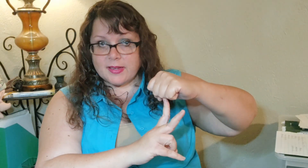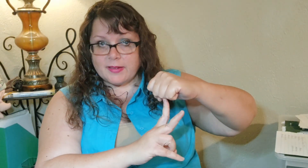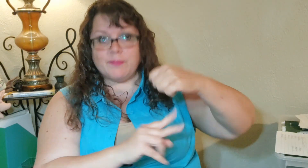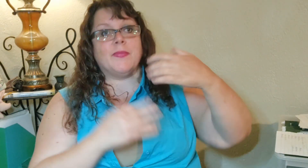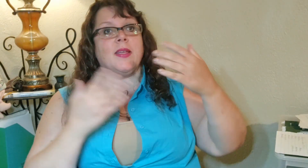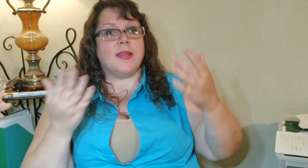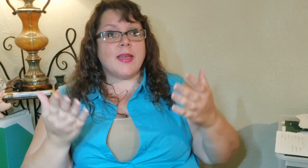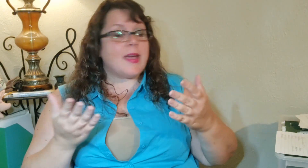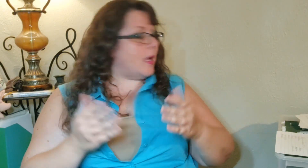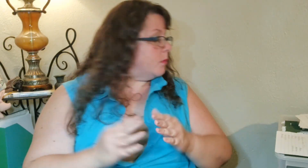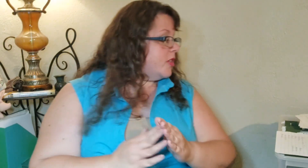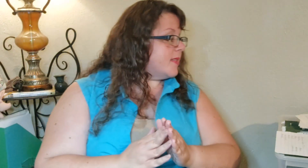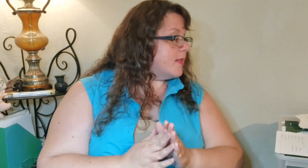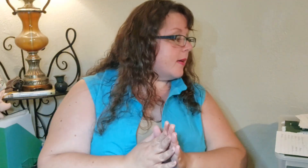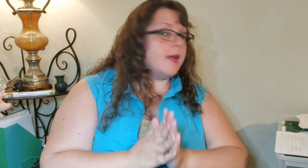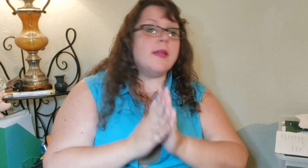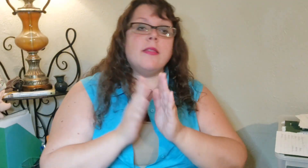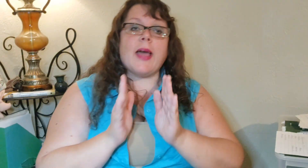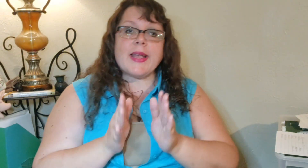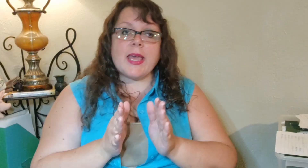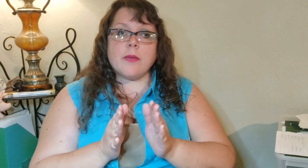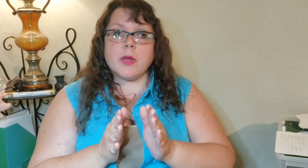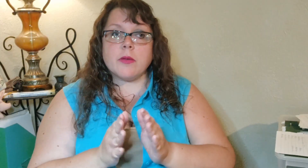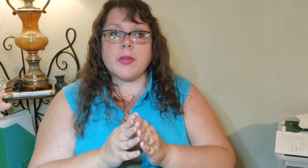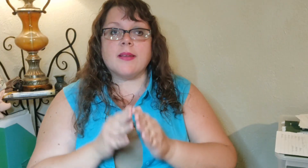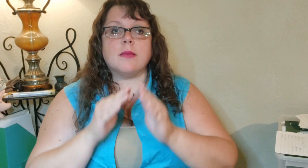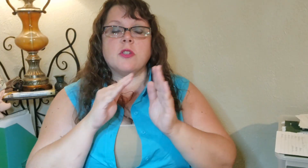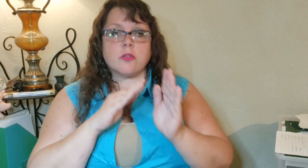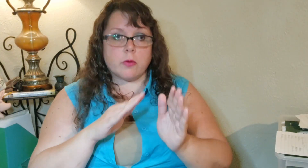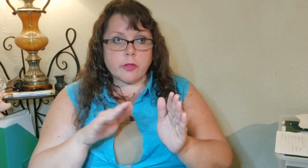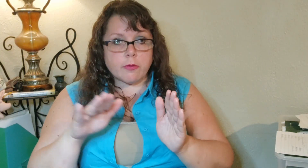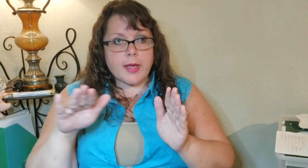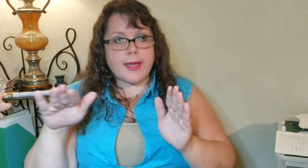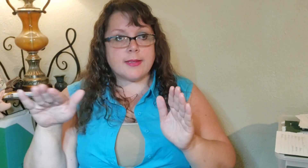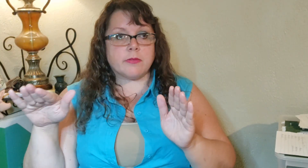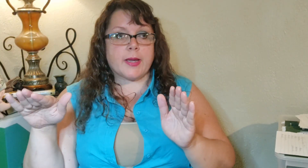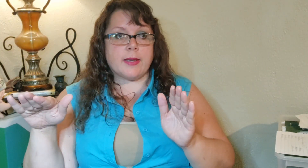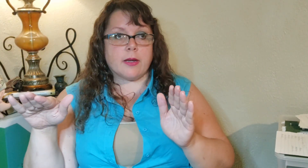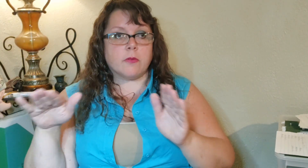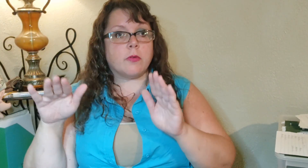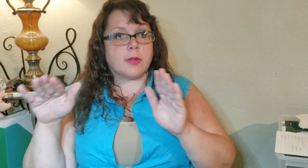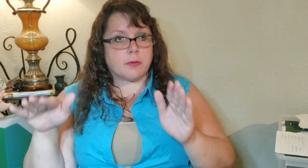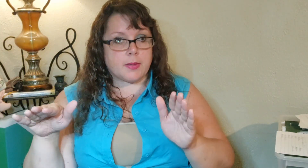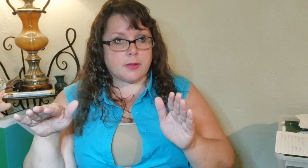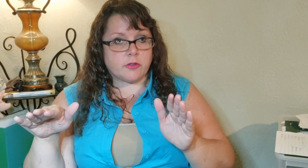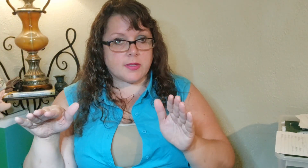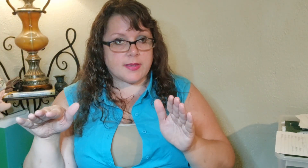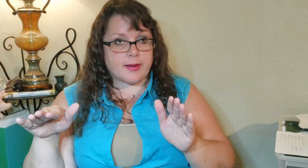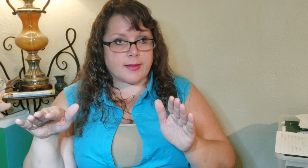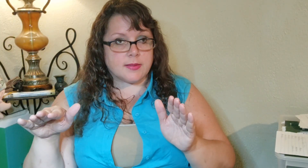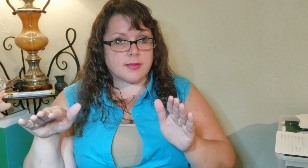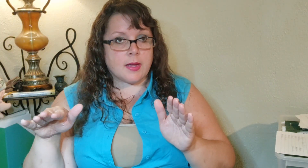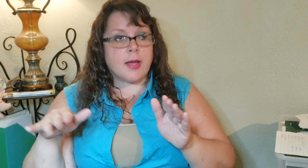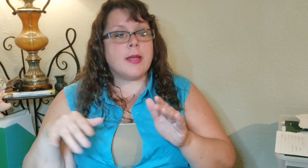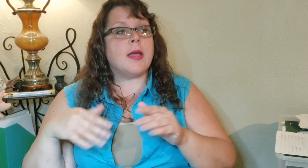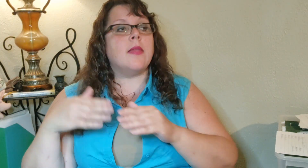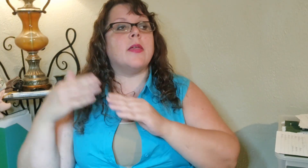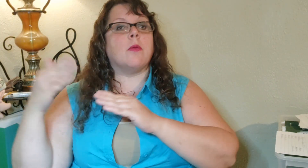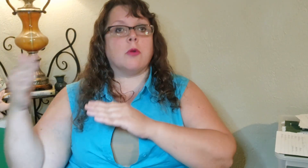sign. And that came up because I'm just going through A's right now for the religious signs, and then we'll